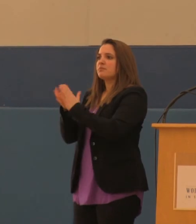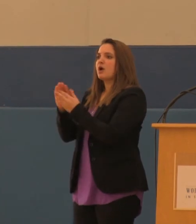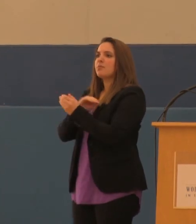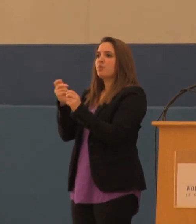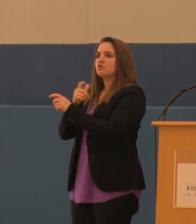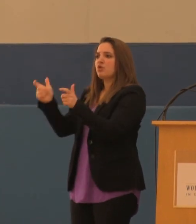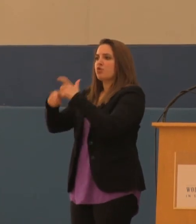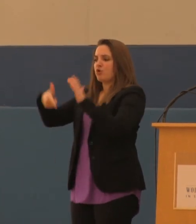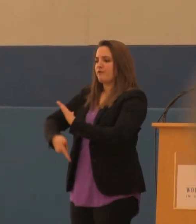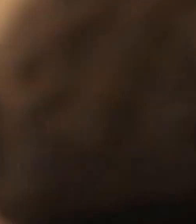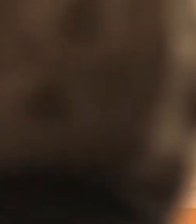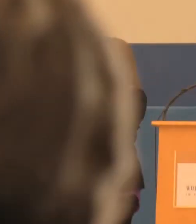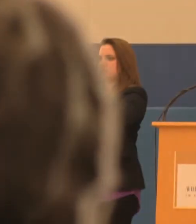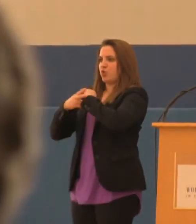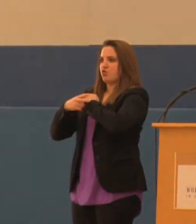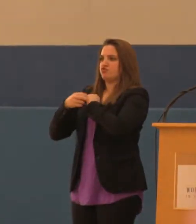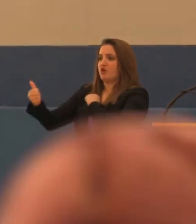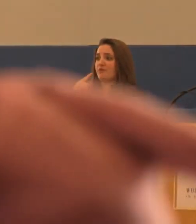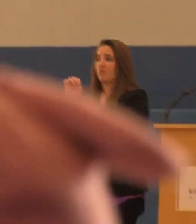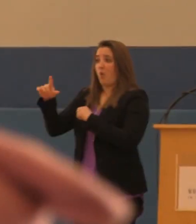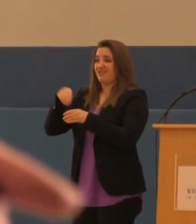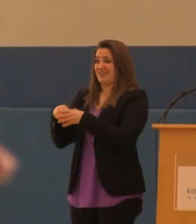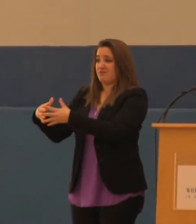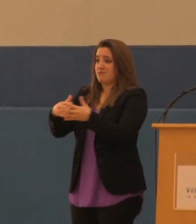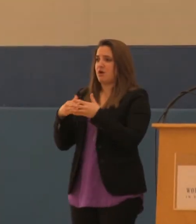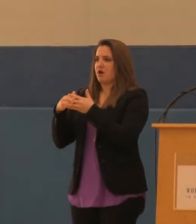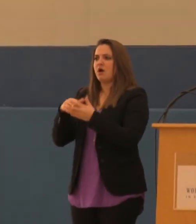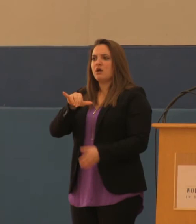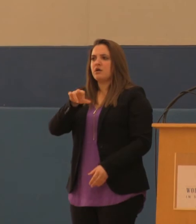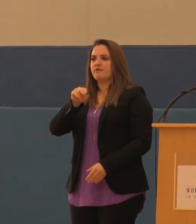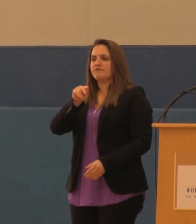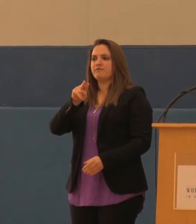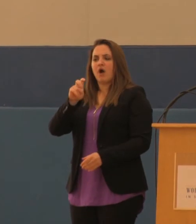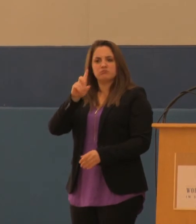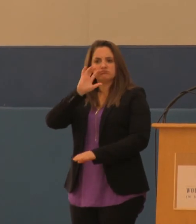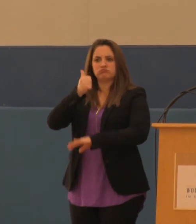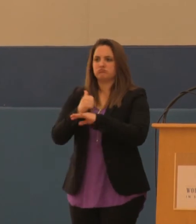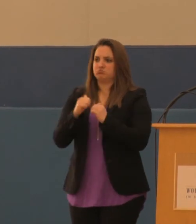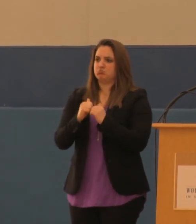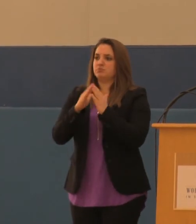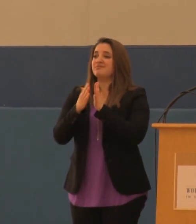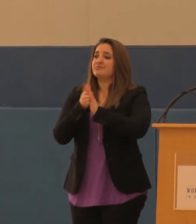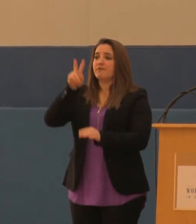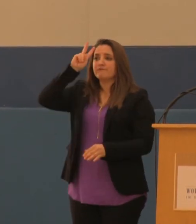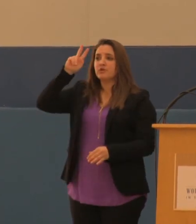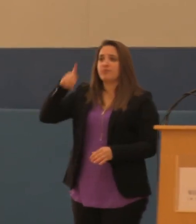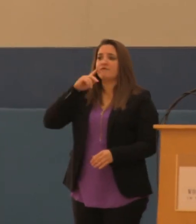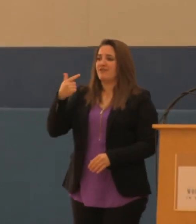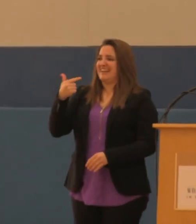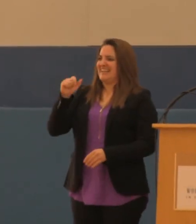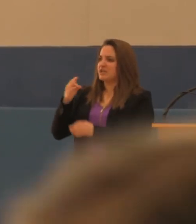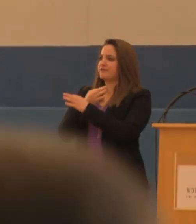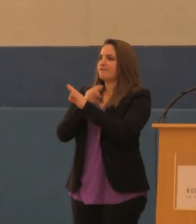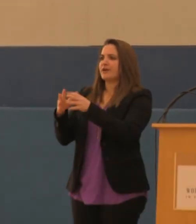gas storage and transport hub in the U.S., Yvonne Taylor helped found and became vice president of Gas